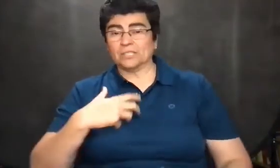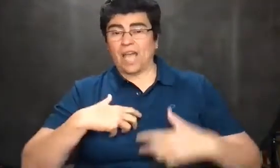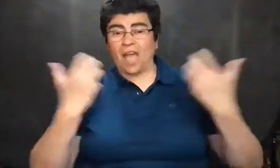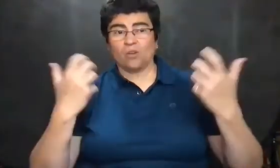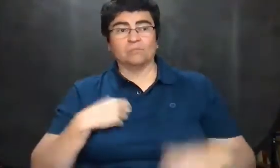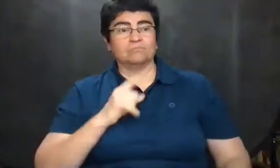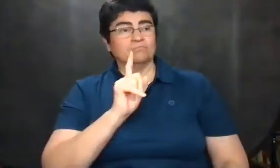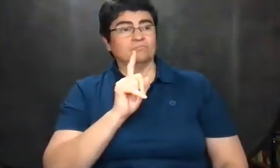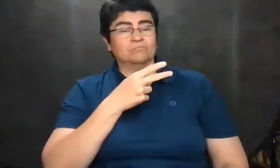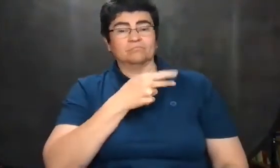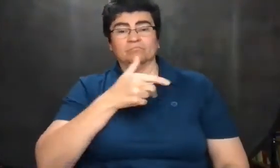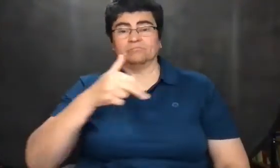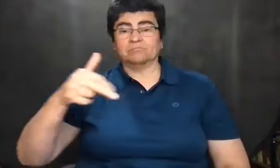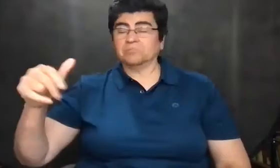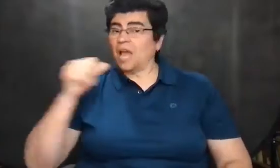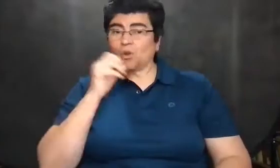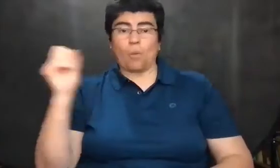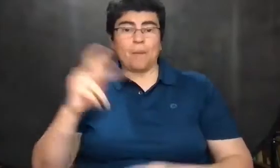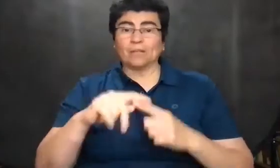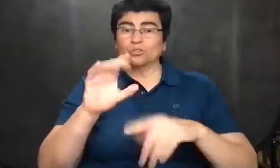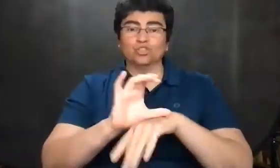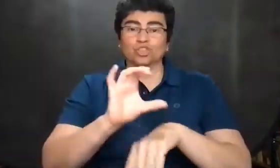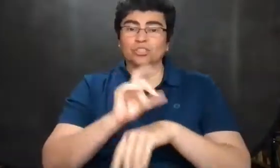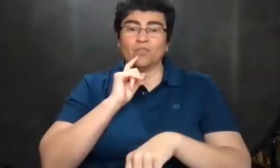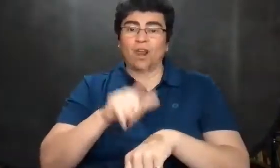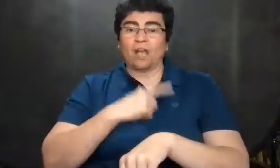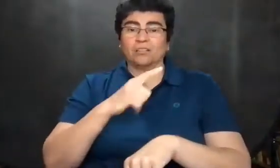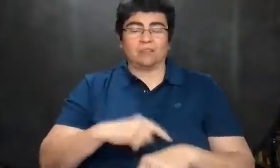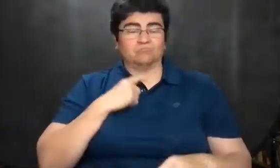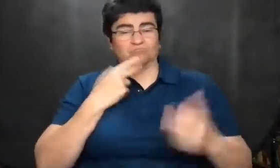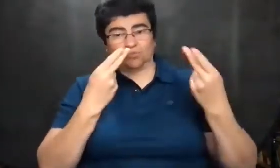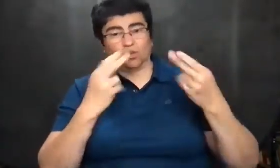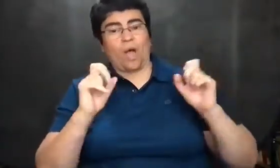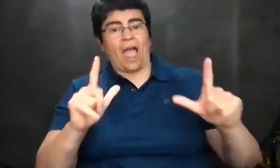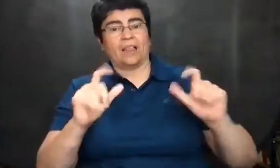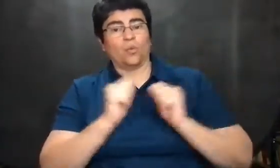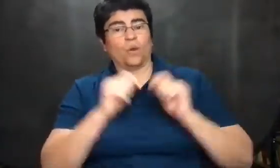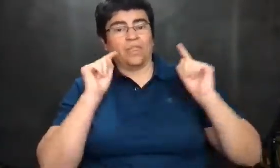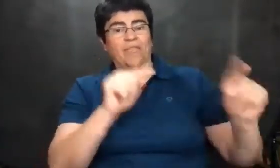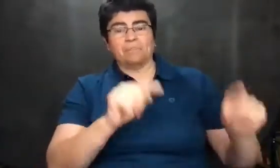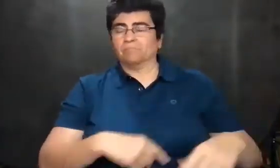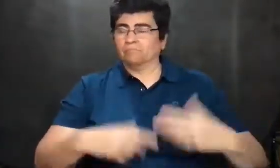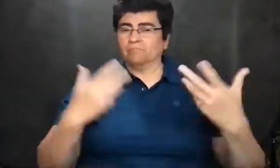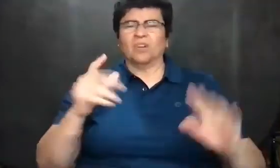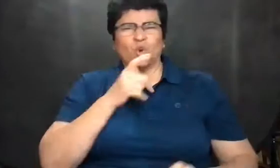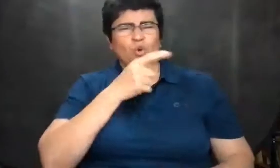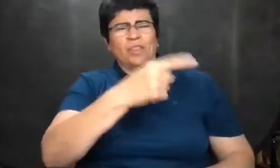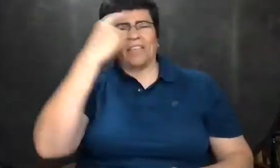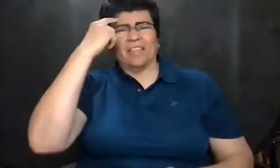I didn't go back to church for a long, long time. To hell with them. To hell with them. Who do they think they are? Who are